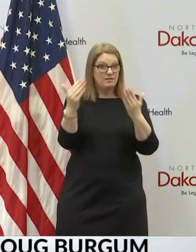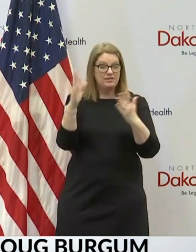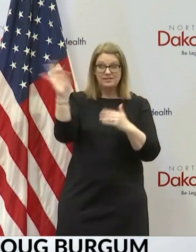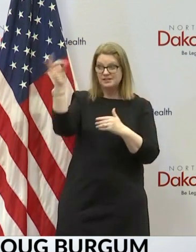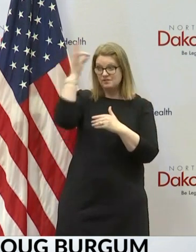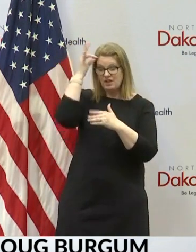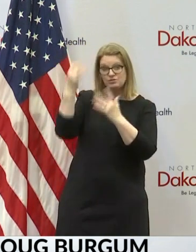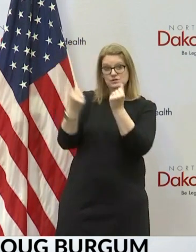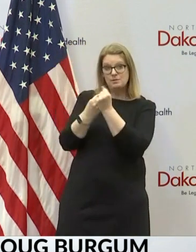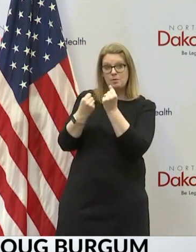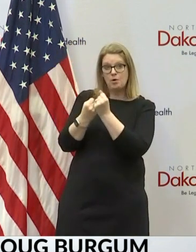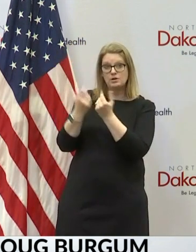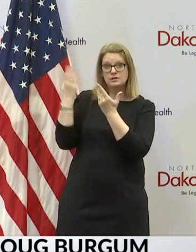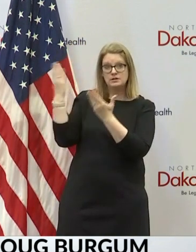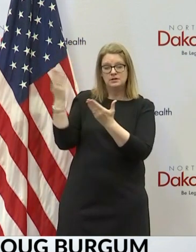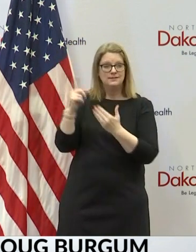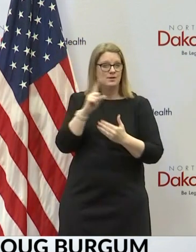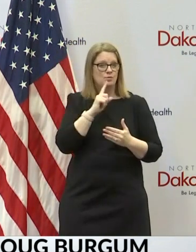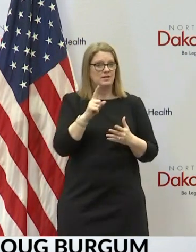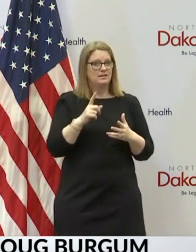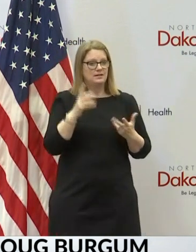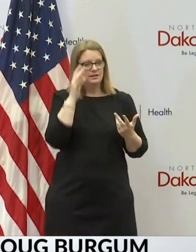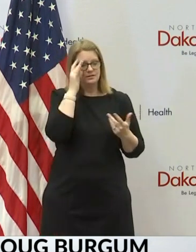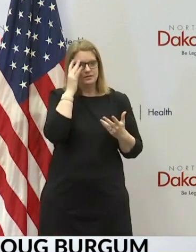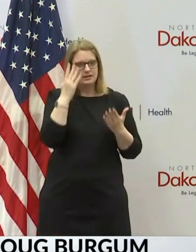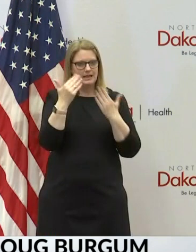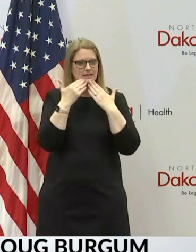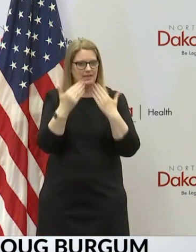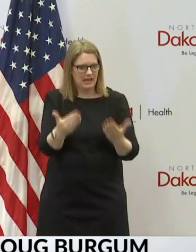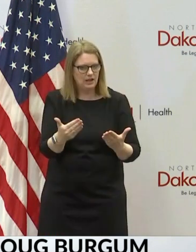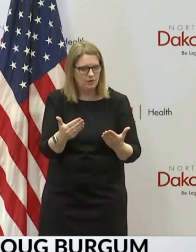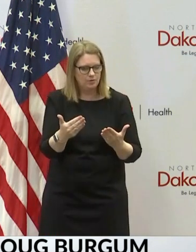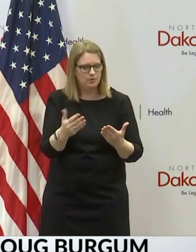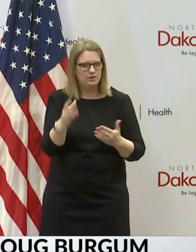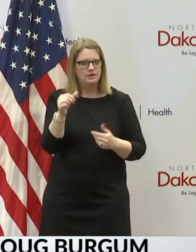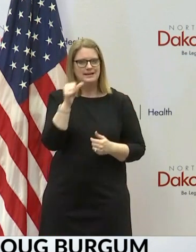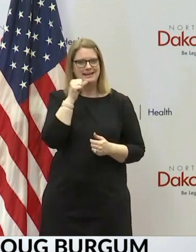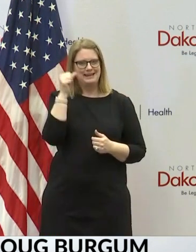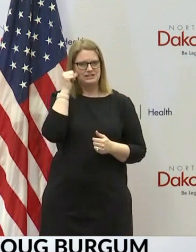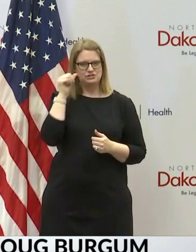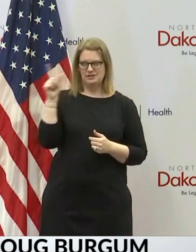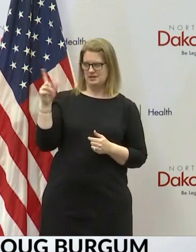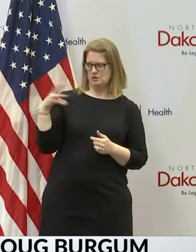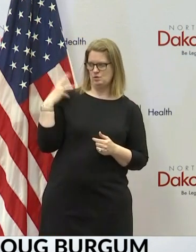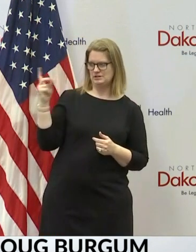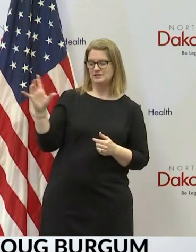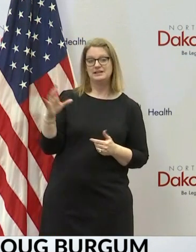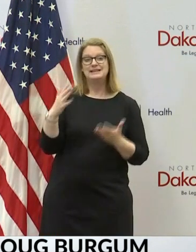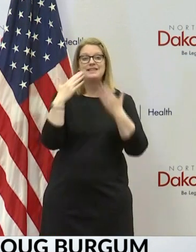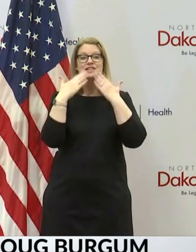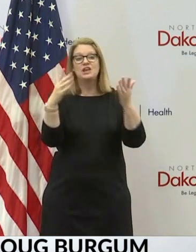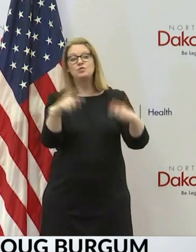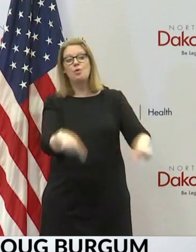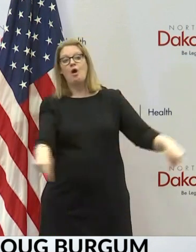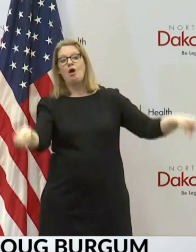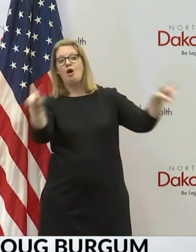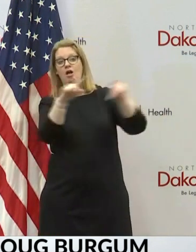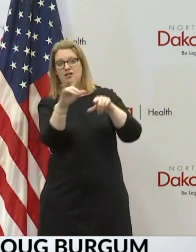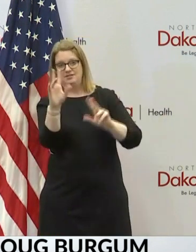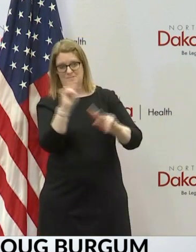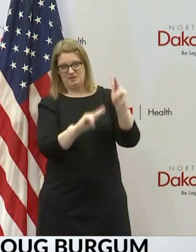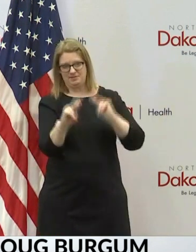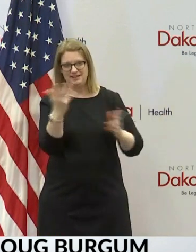partners of support, certainly don't want to miss the chance to say thank you, as I did yesterday in DC, to all North Dakotans, because it's